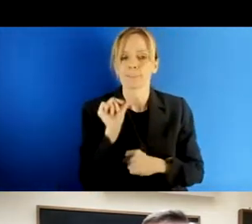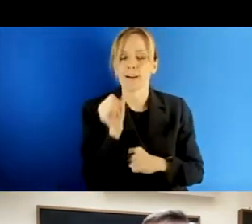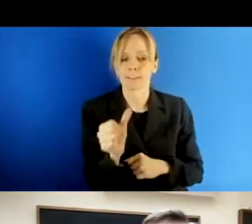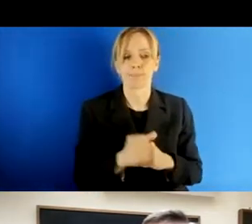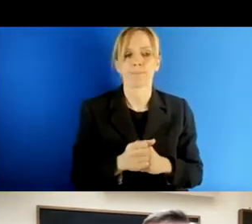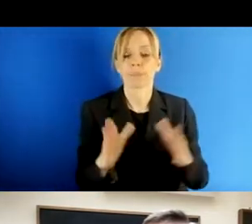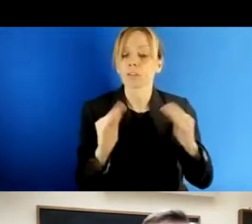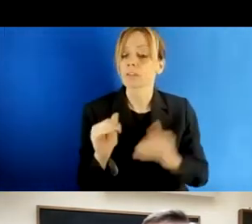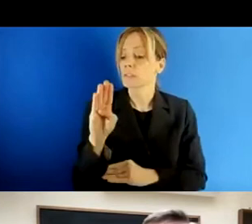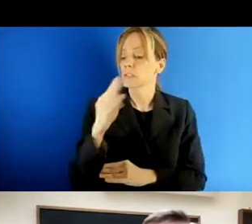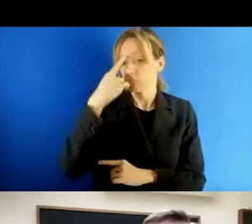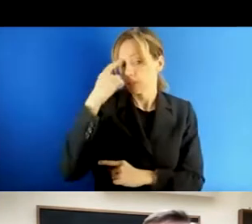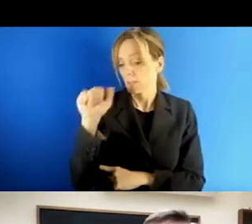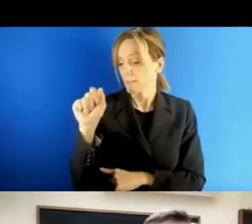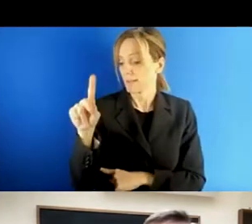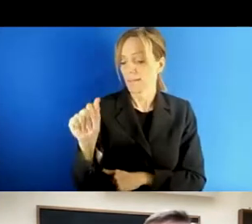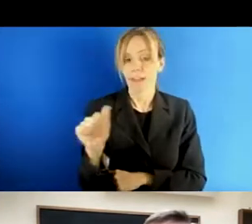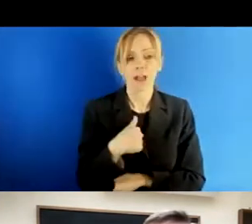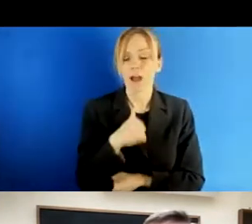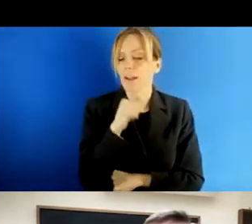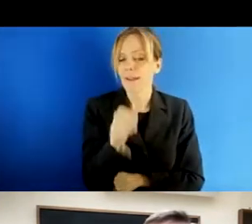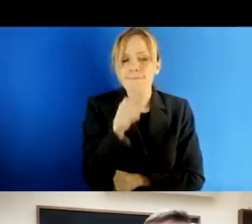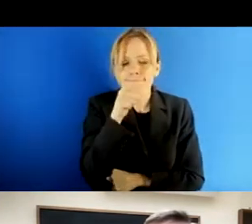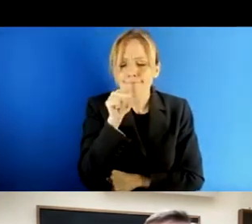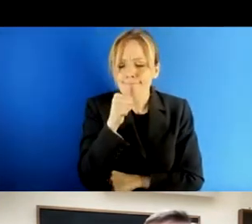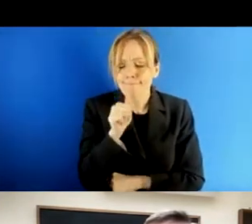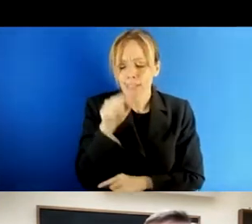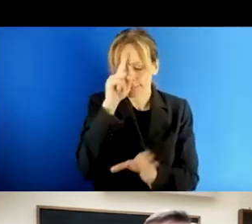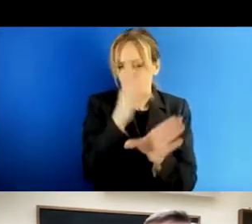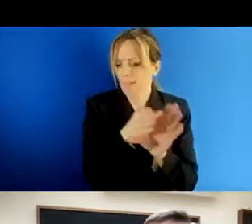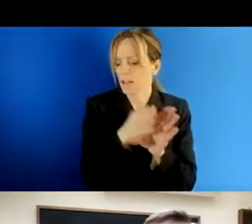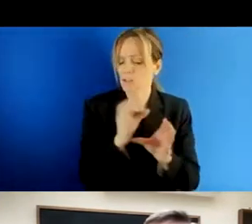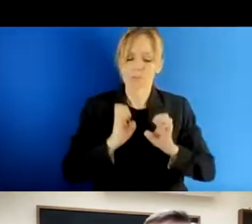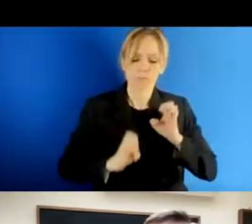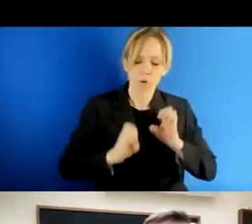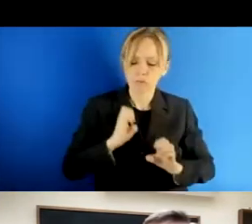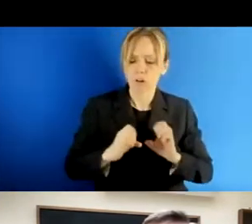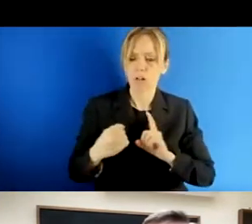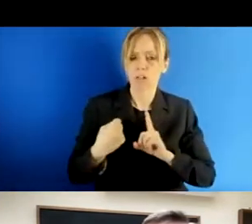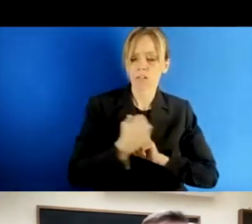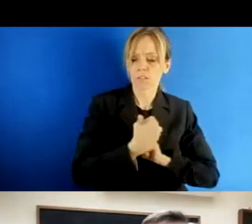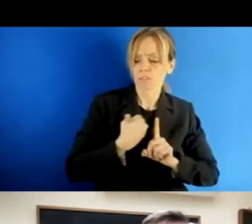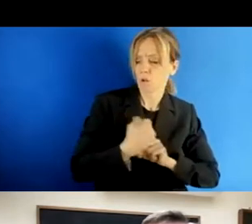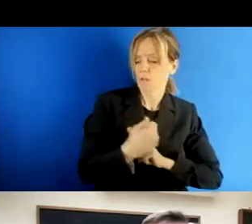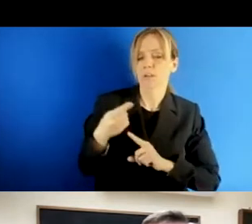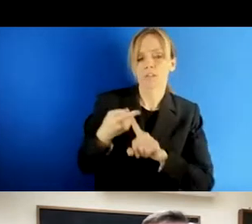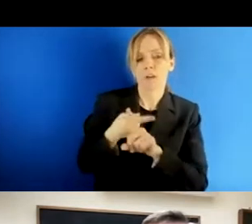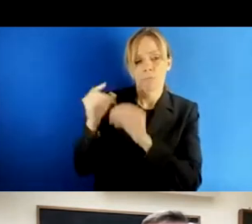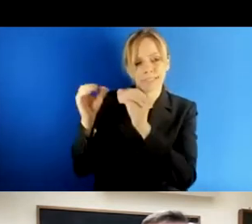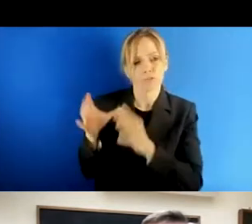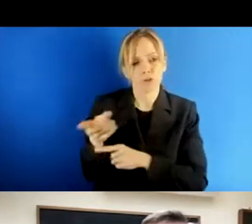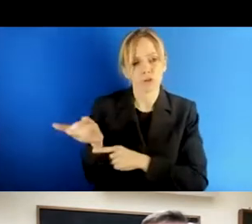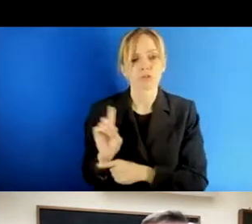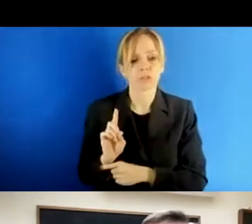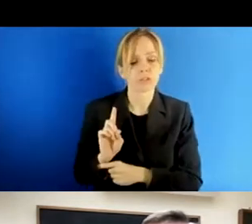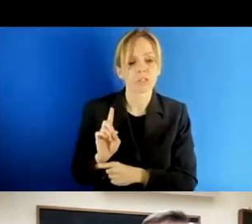of the ADA, I don't have to suffer from the psychological and emotional assault that instructors